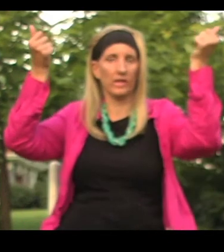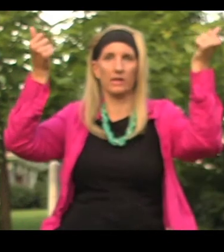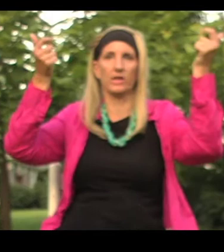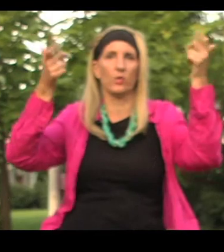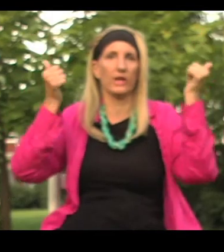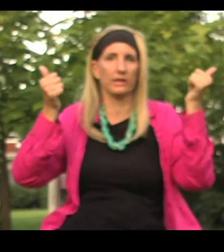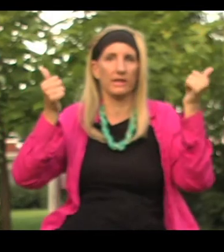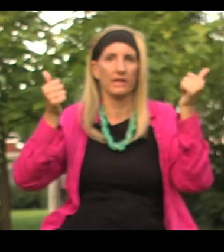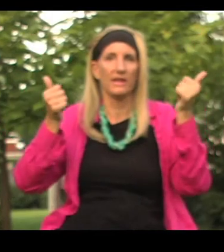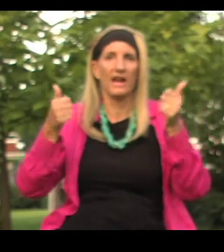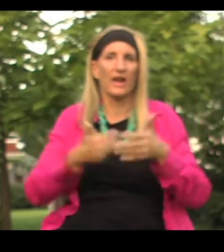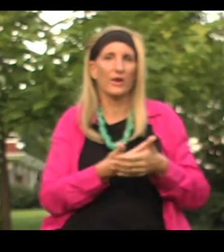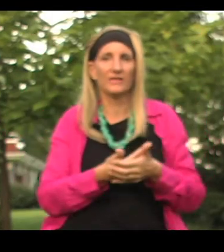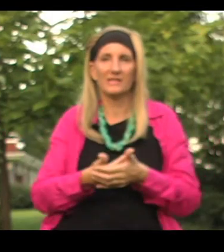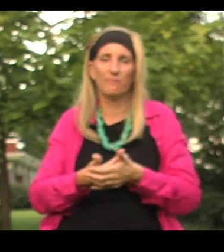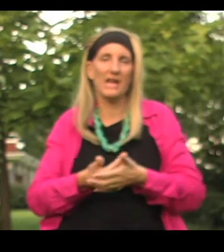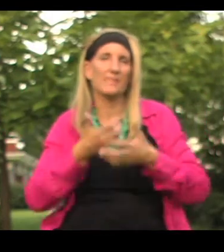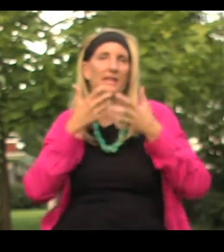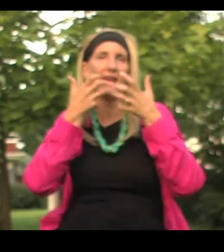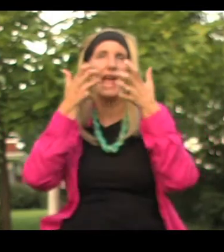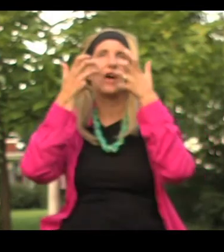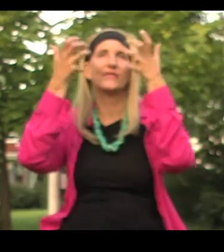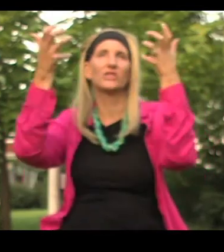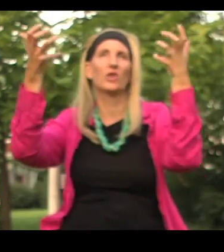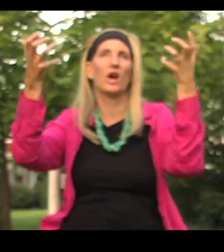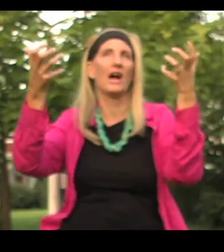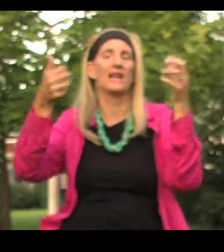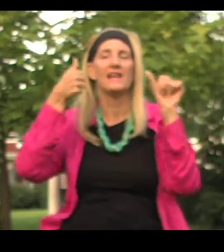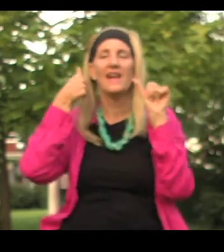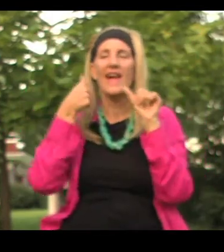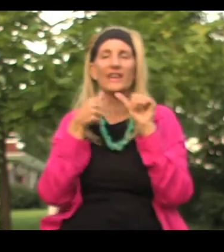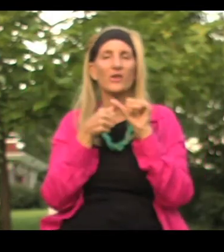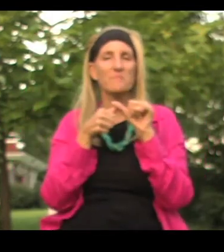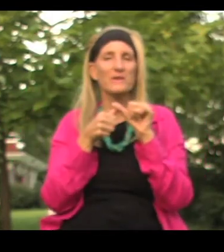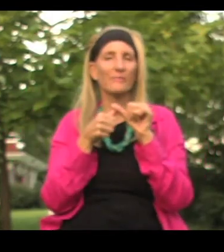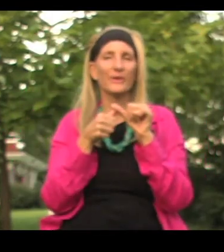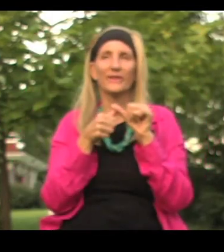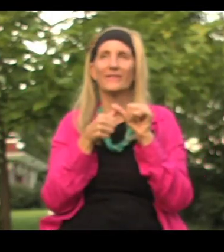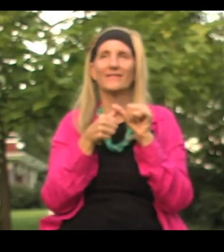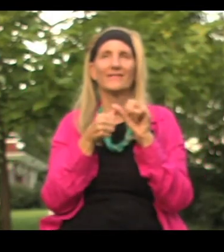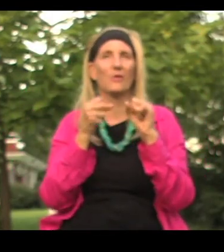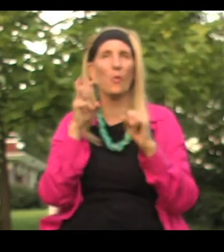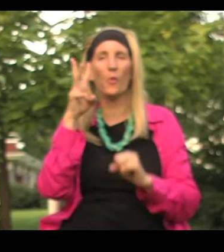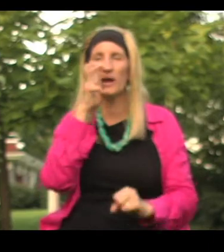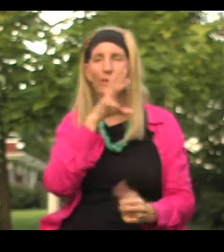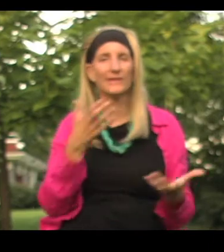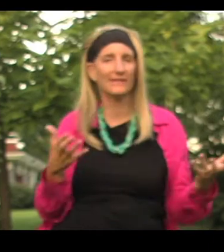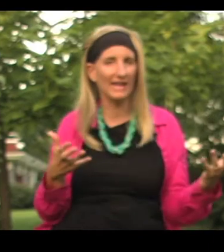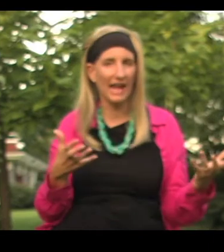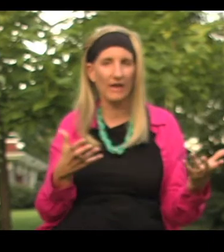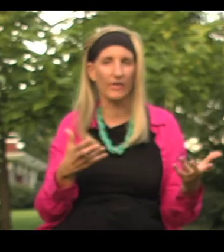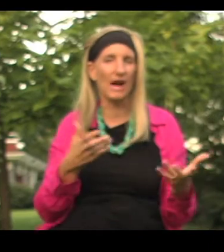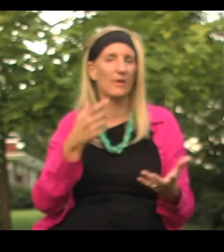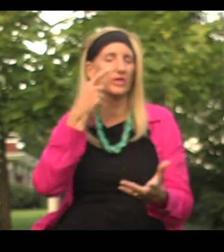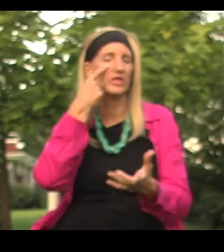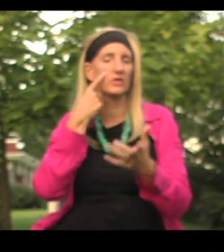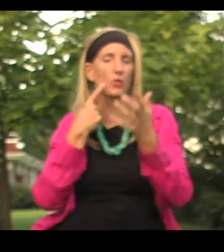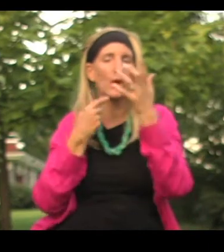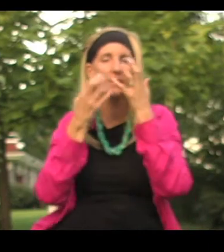really quickly, I heard this baby let out this cry. And I remember the weirdest thing ever. I was just weeping